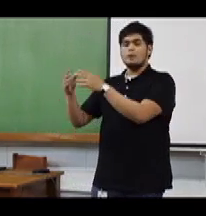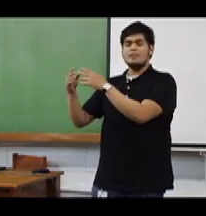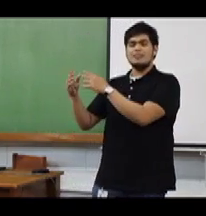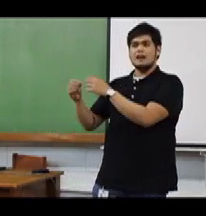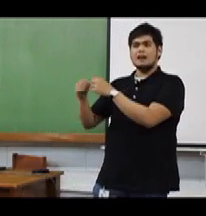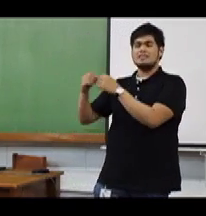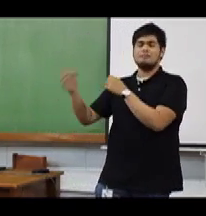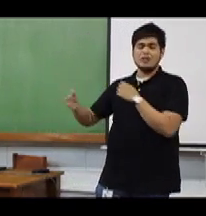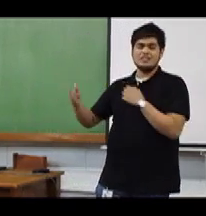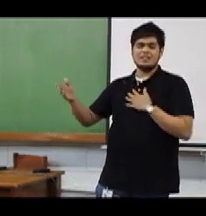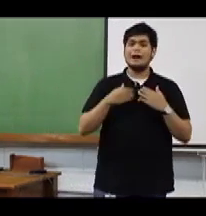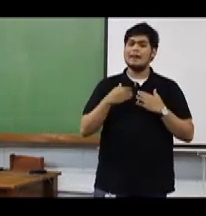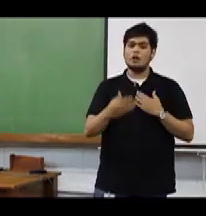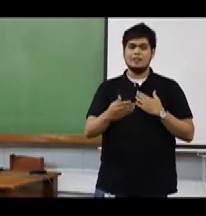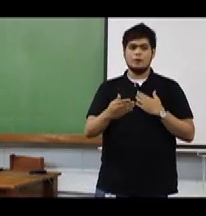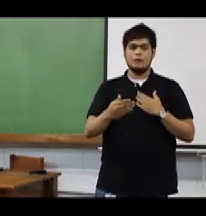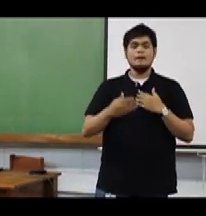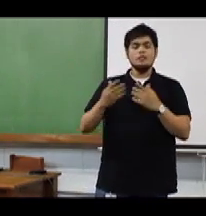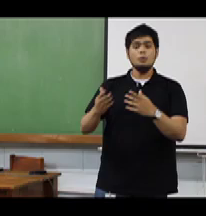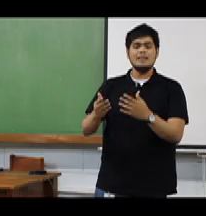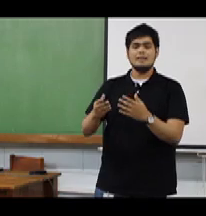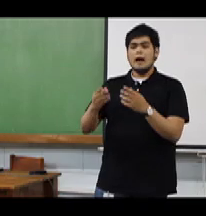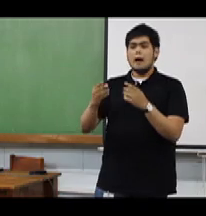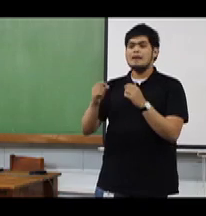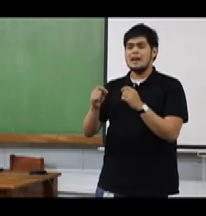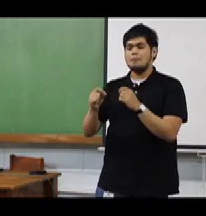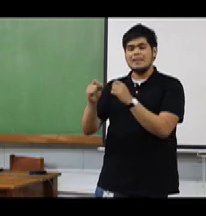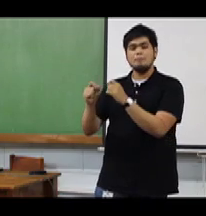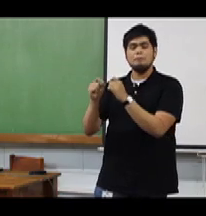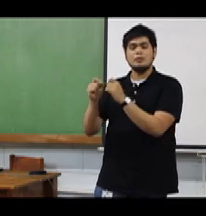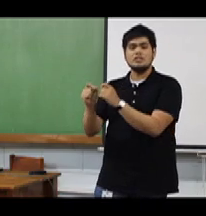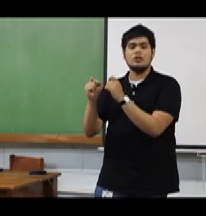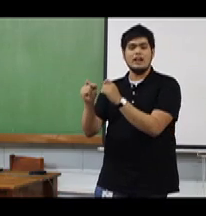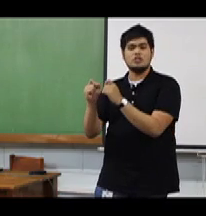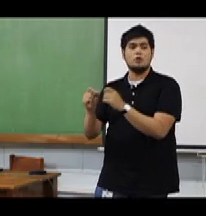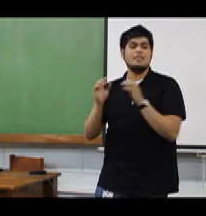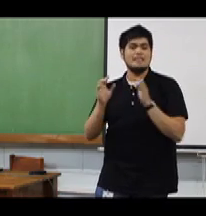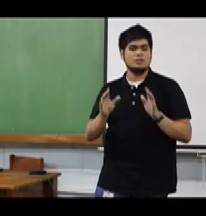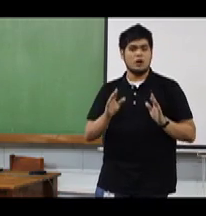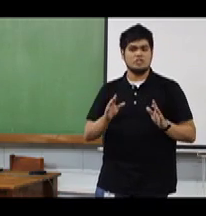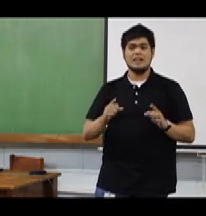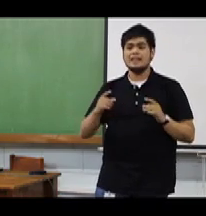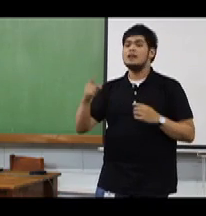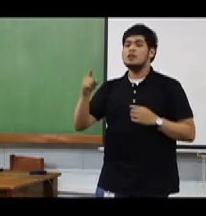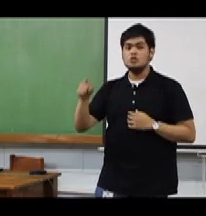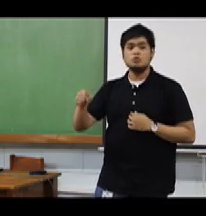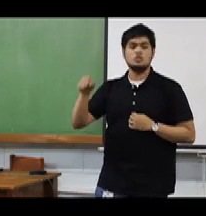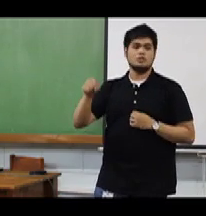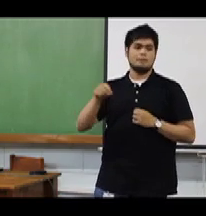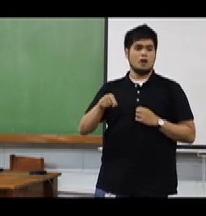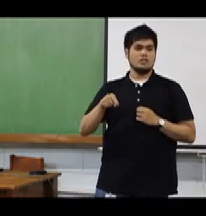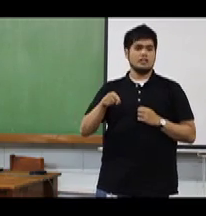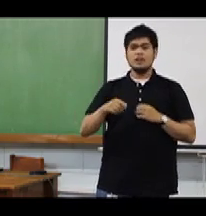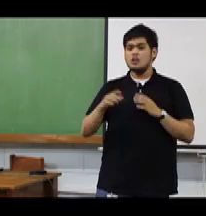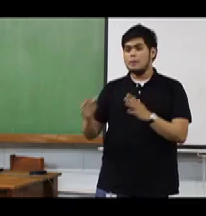with sa project na bagay ako dito. So with that, ang mangyari, magiging yung personal connection kayo with each project kasi you choose that project. Yun ang